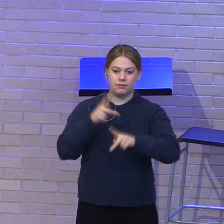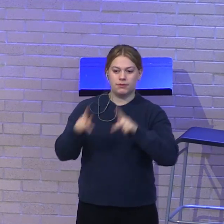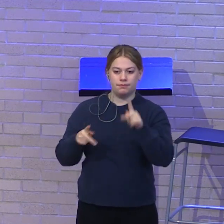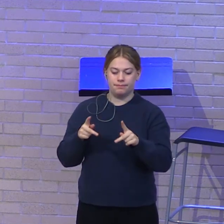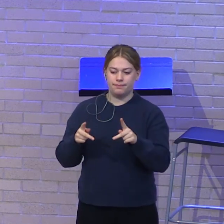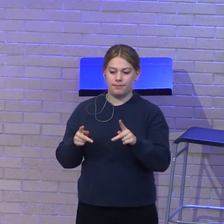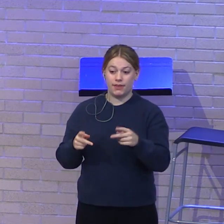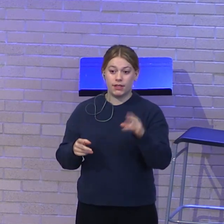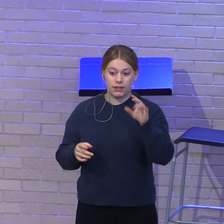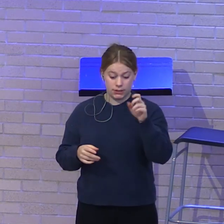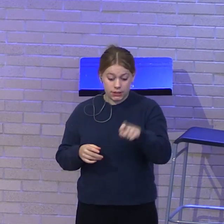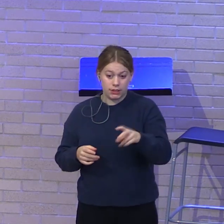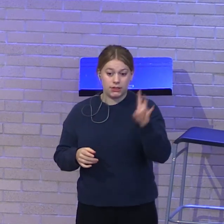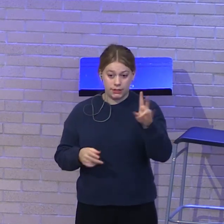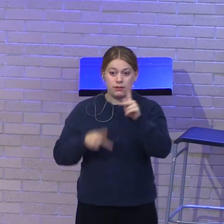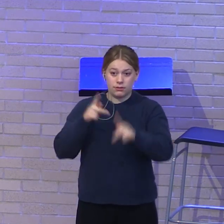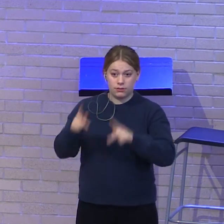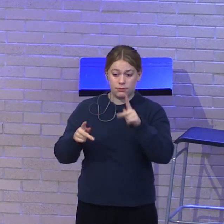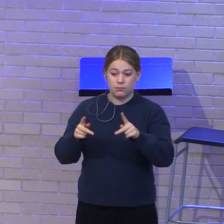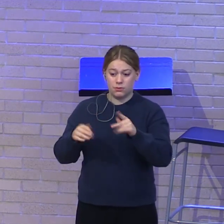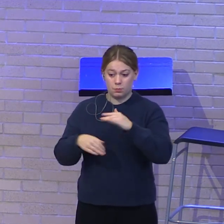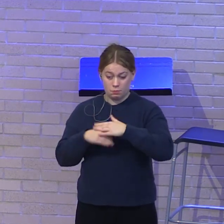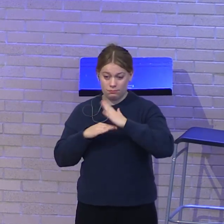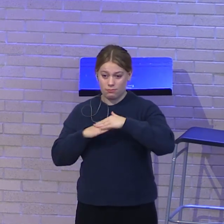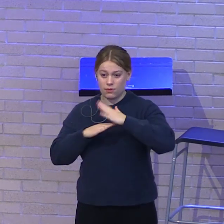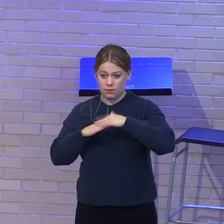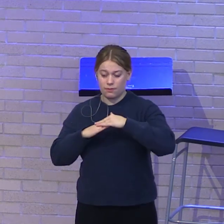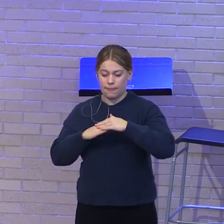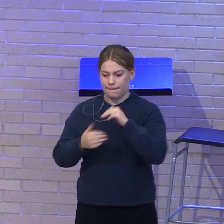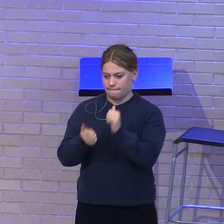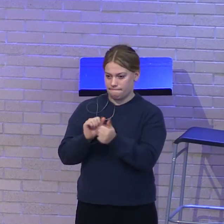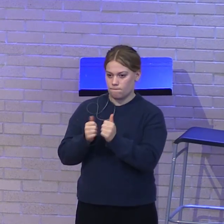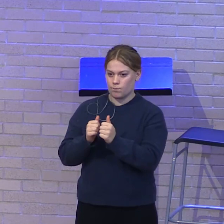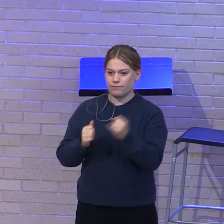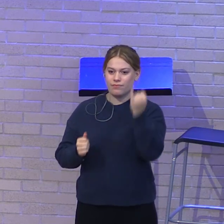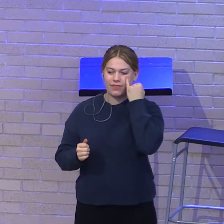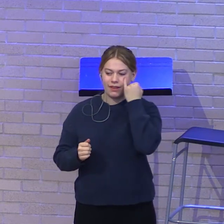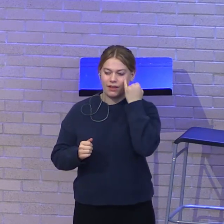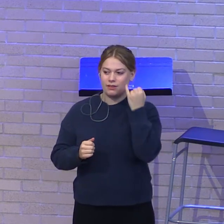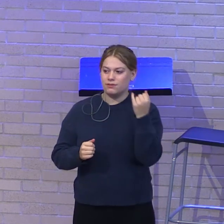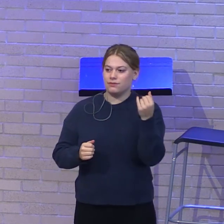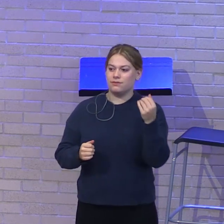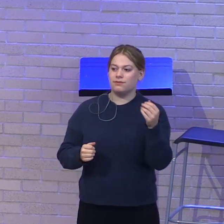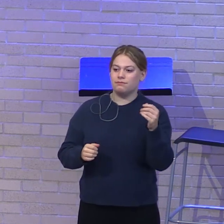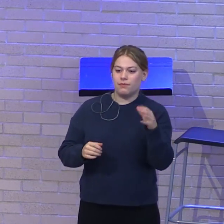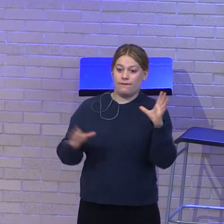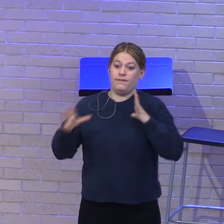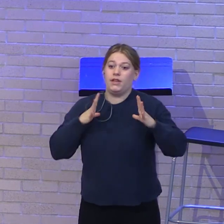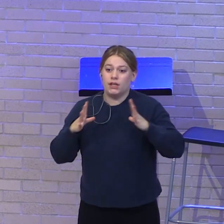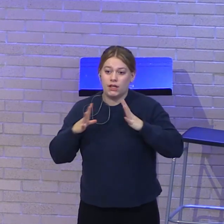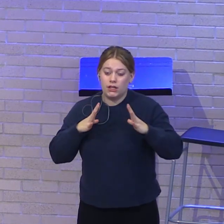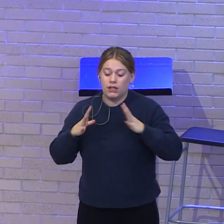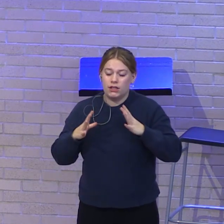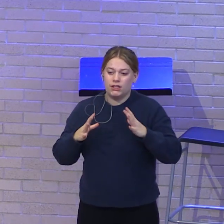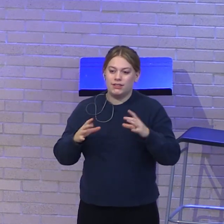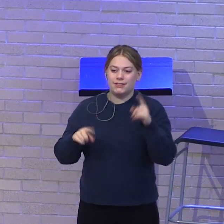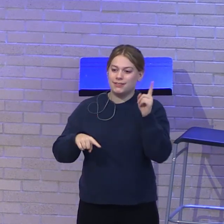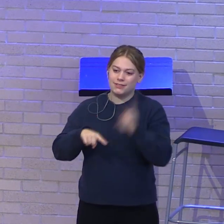And so if somebody was gone for the weekend on vacation, there just was no team. We couldn't really even